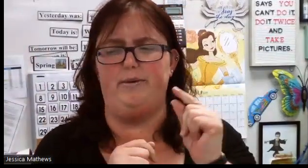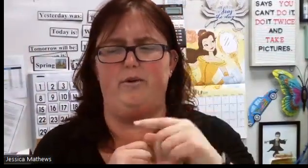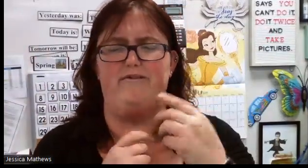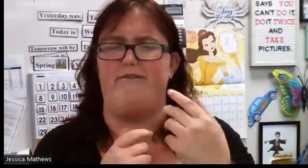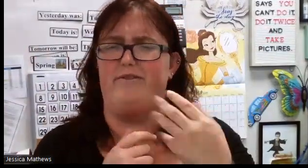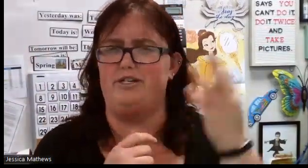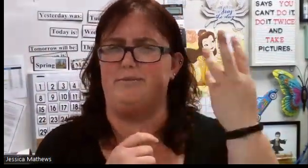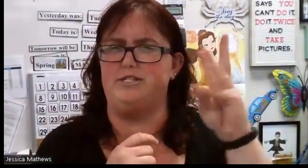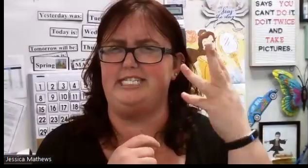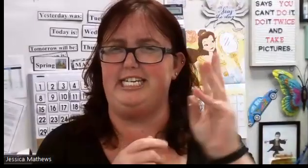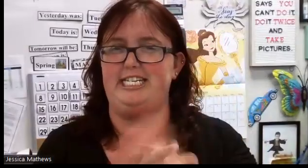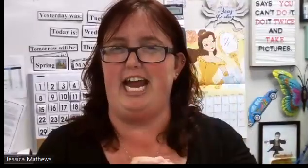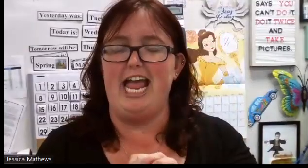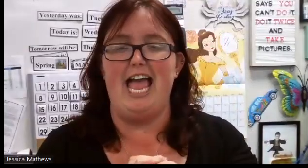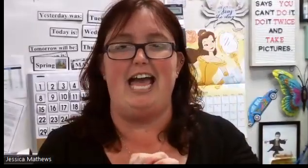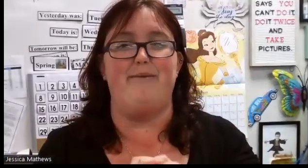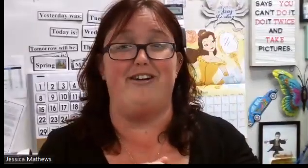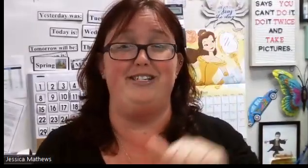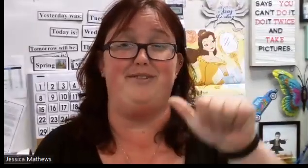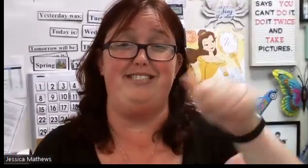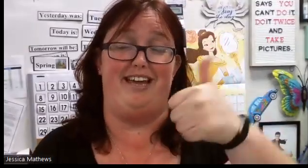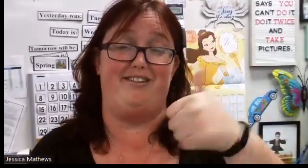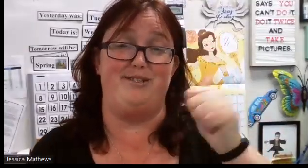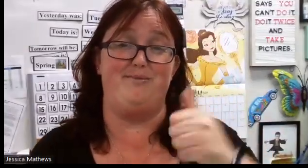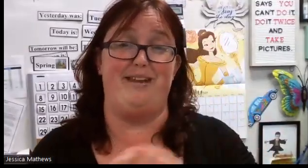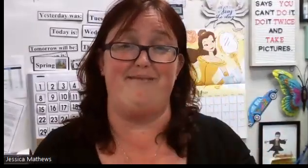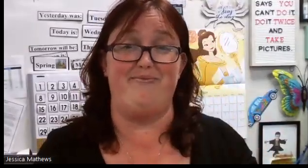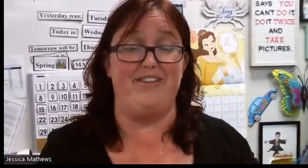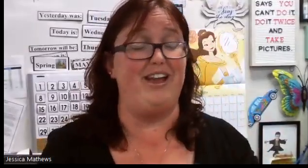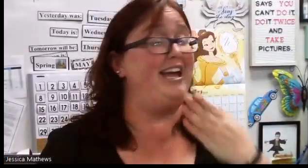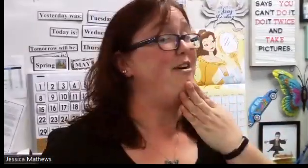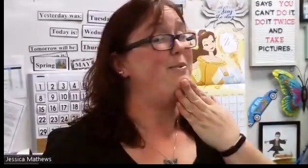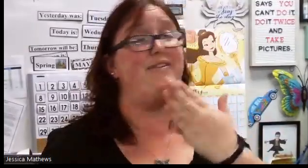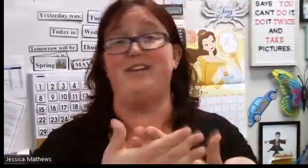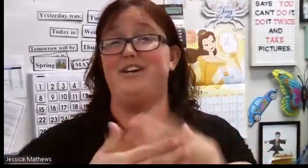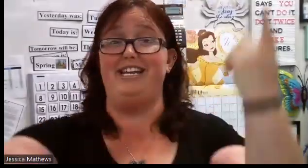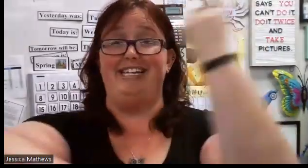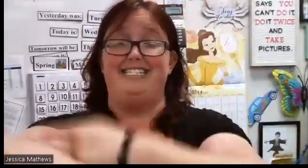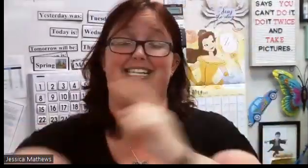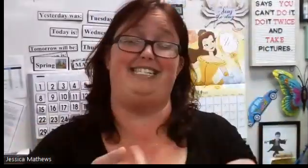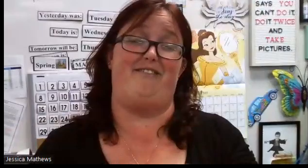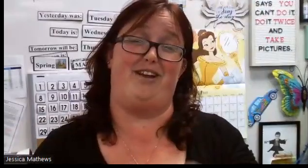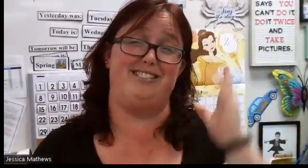a little bit more if not finished chapter 16 today. Then we are going to do our 10 o'clock Zoom meeting. I hope you have a good day today, friends.